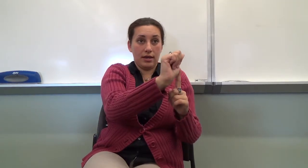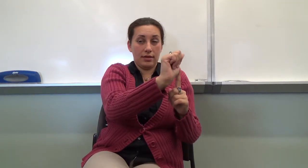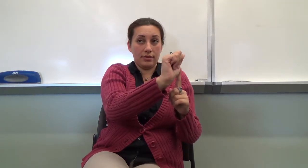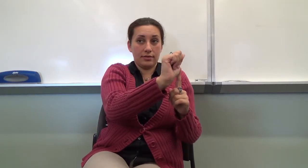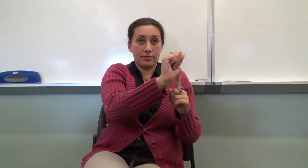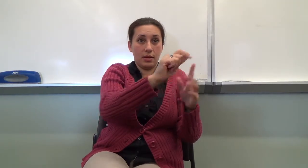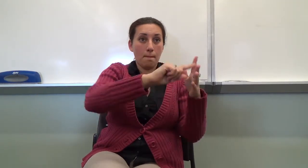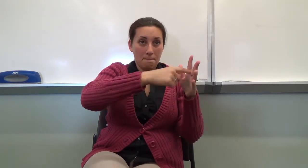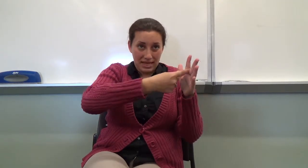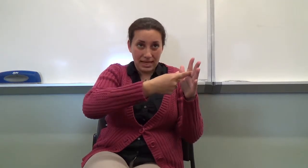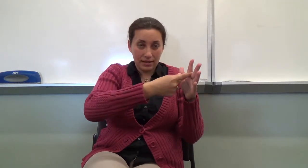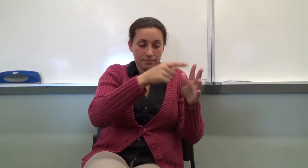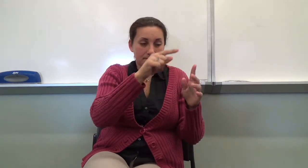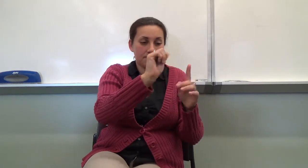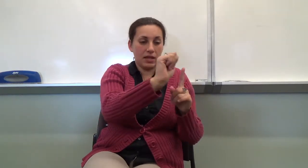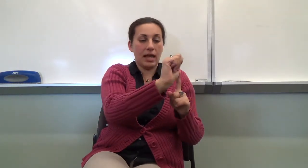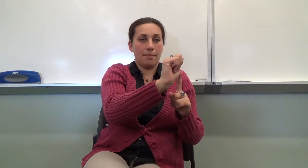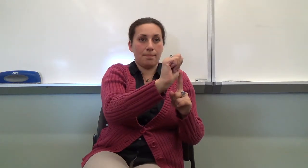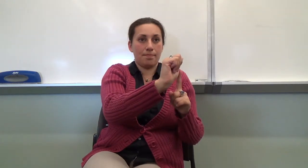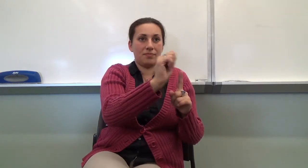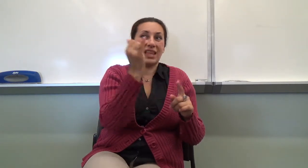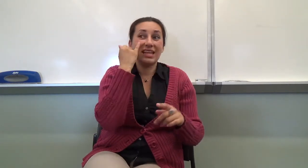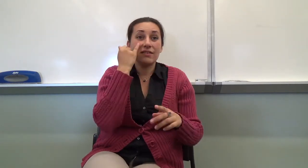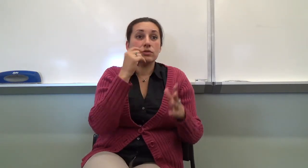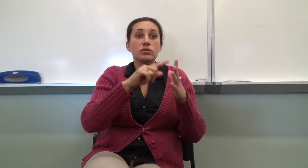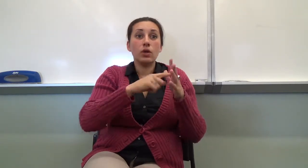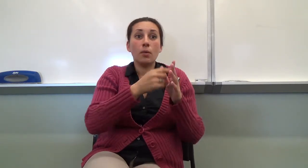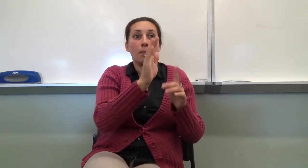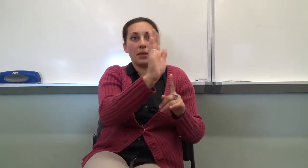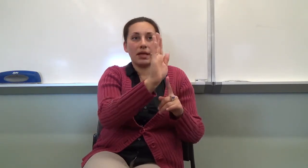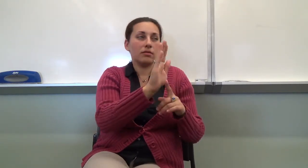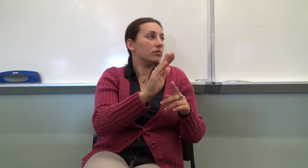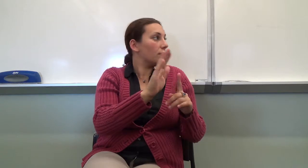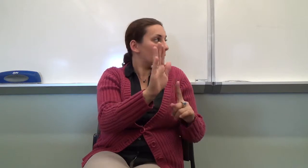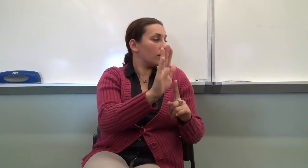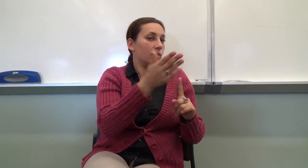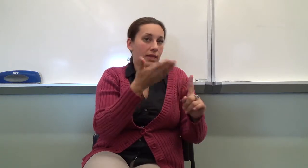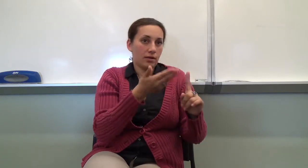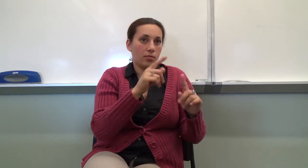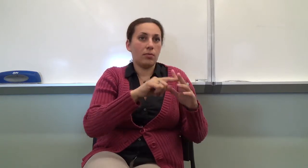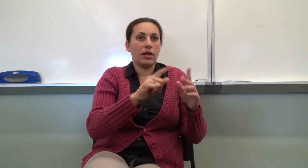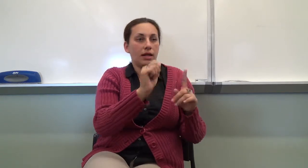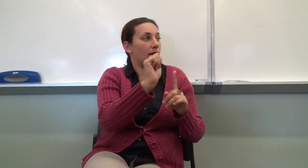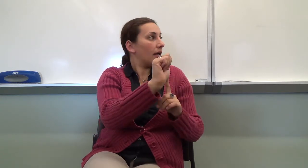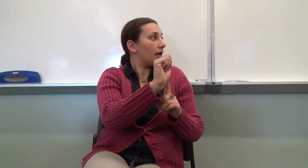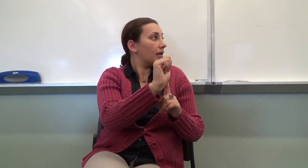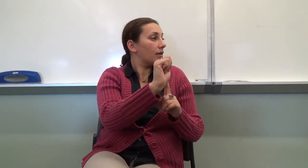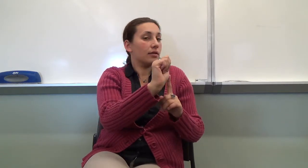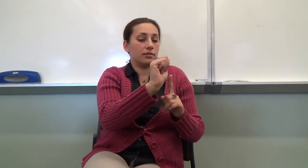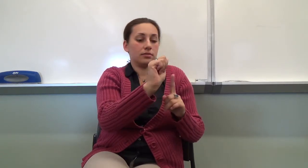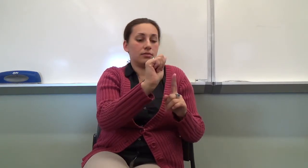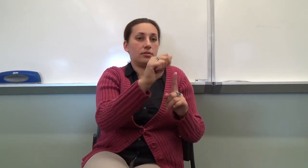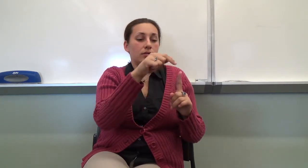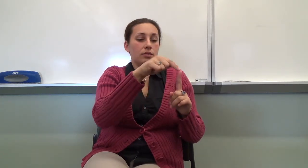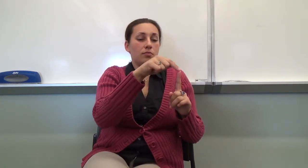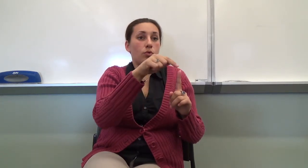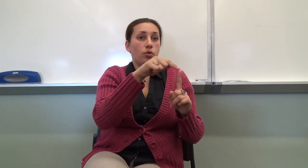other words, if it was starting at point B, then the B would be here. The very first part of that symbol is the vertex. It's called